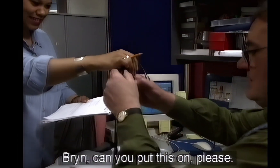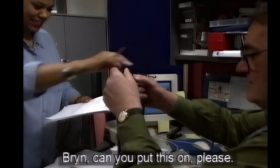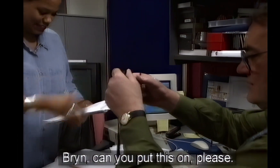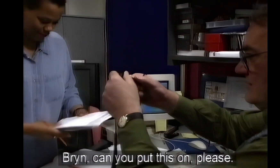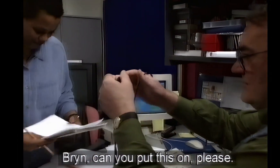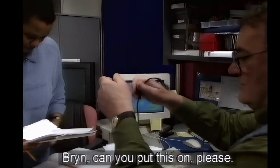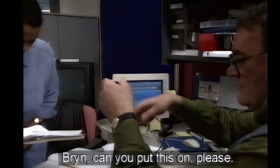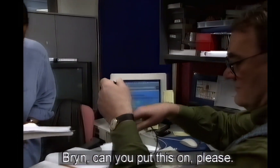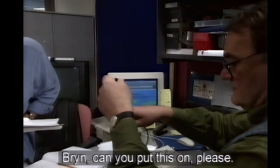please?